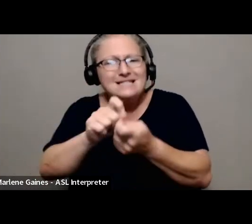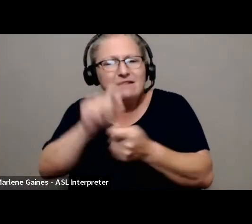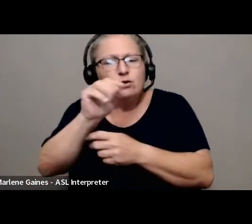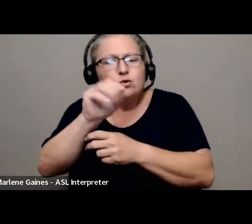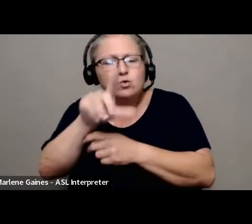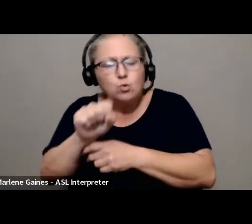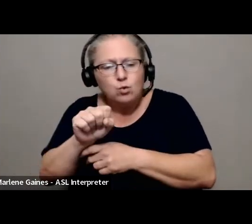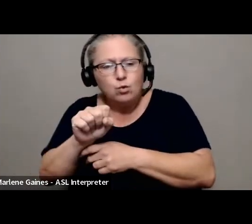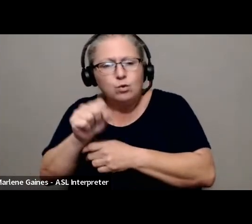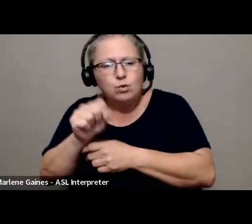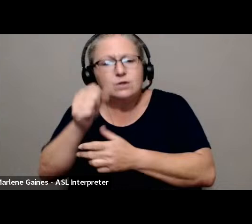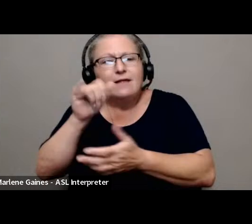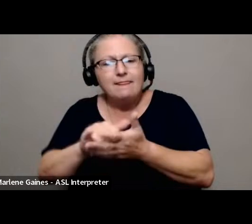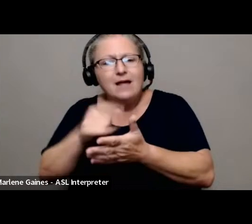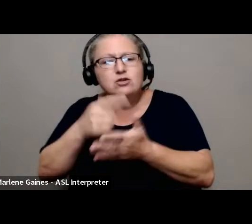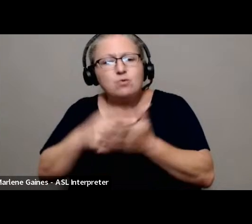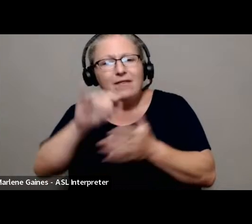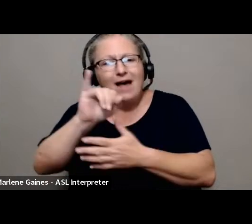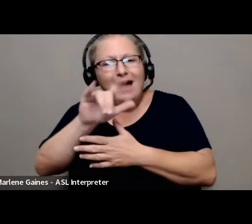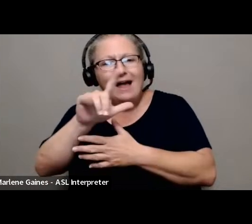tools, which is what the ILT